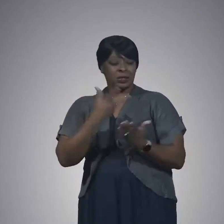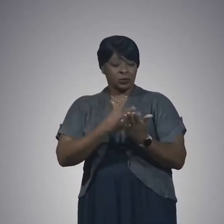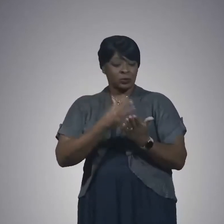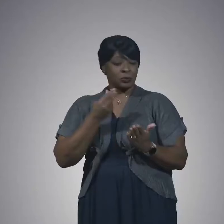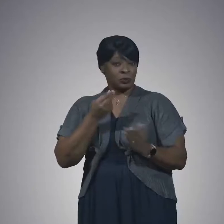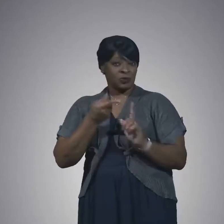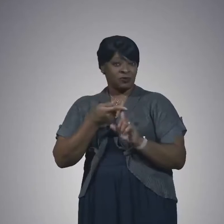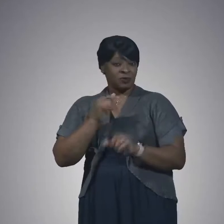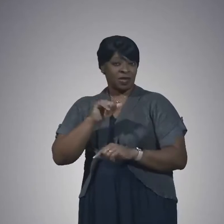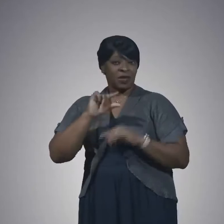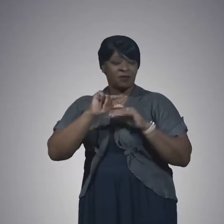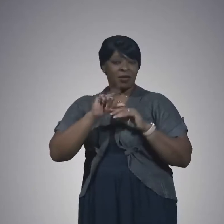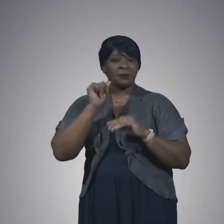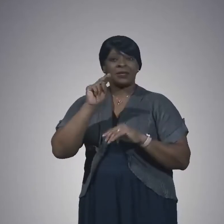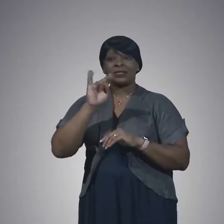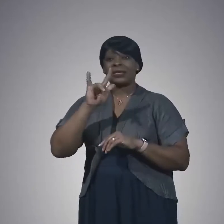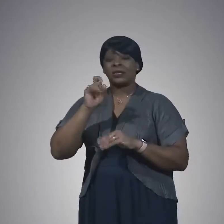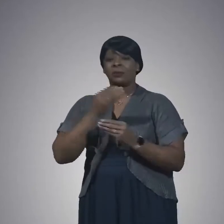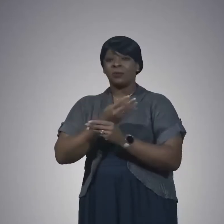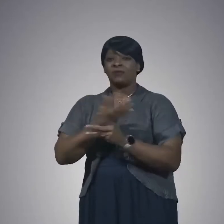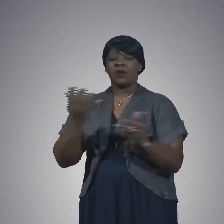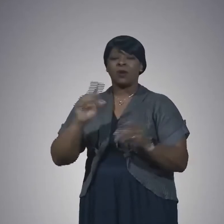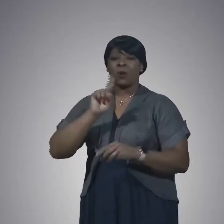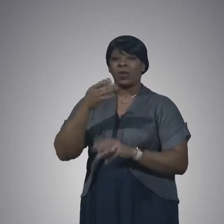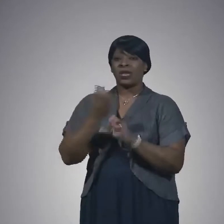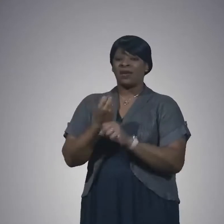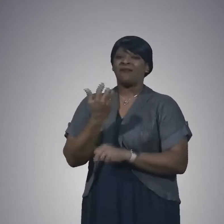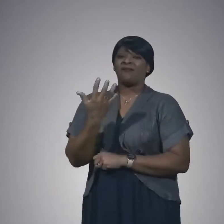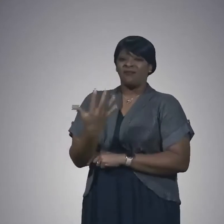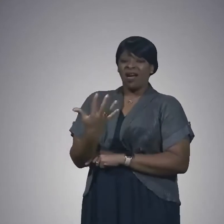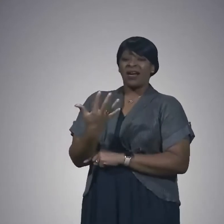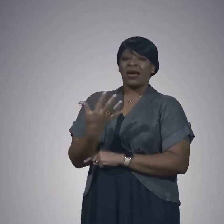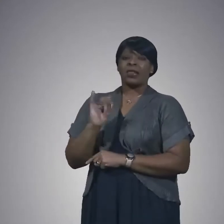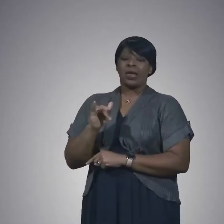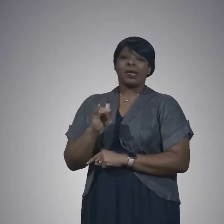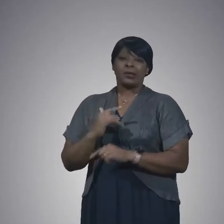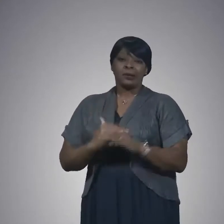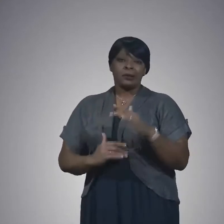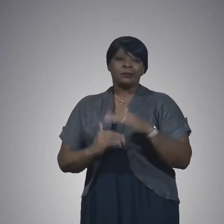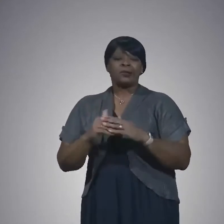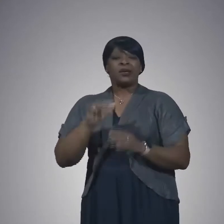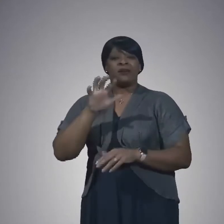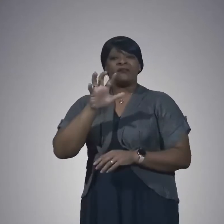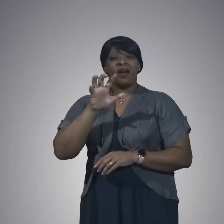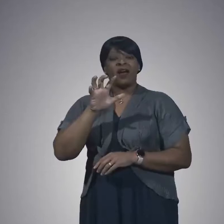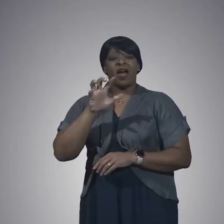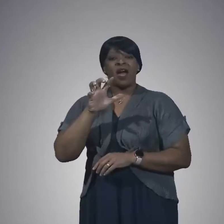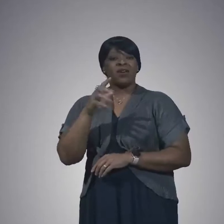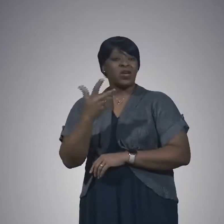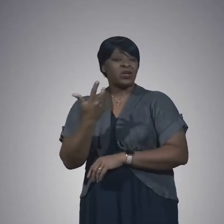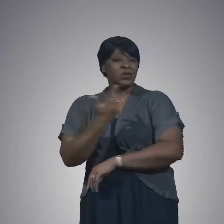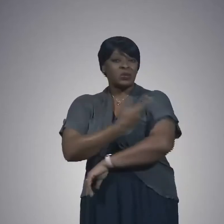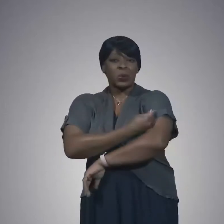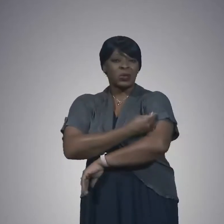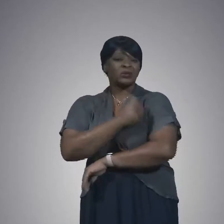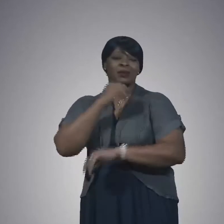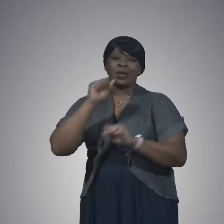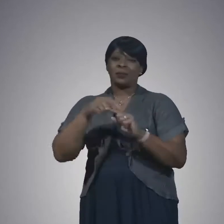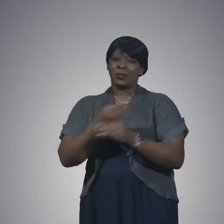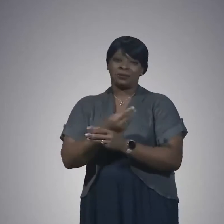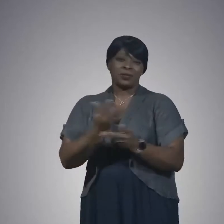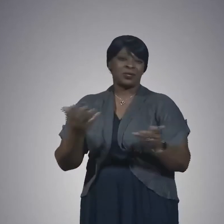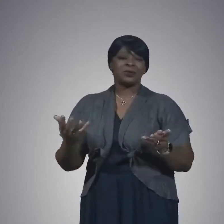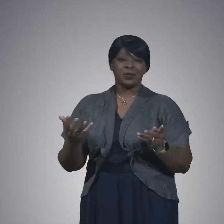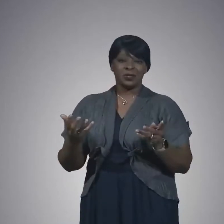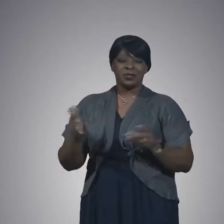of the needles that were provided, we could only get 5. That aggregates up to 500 doses that we were not able to administer.